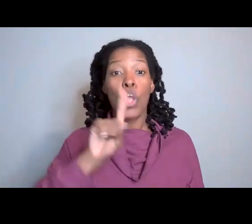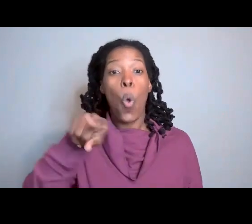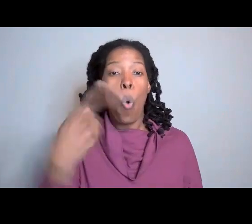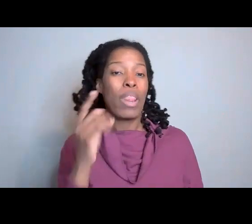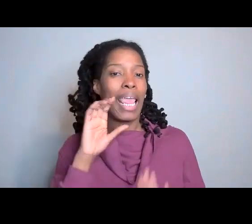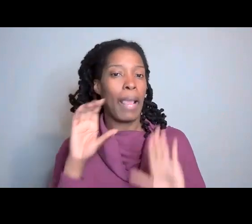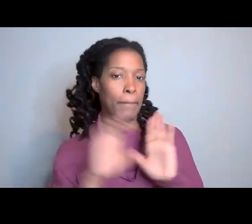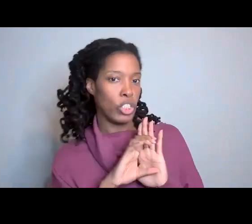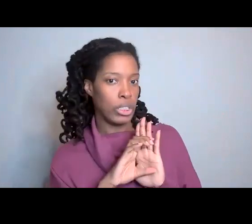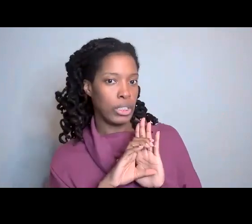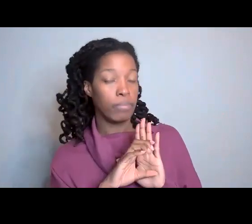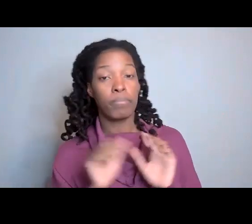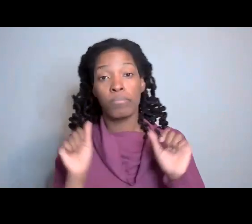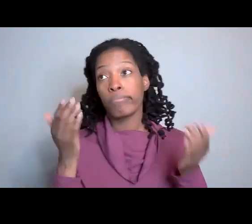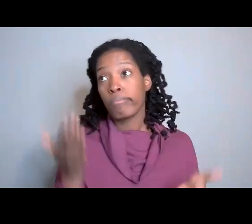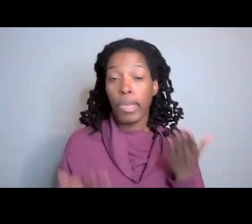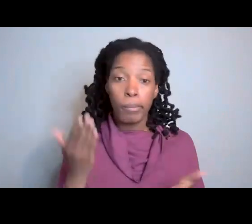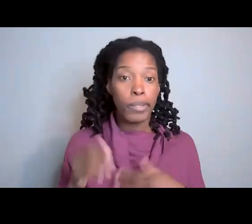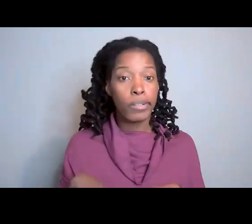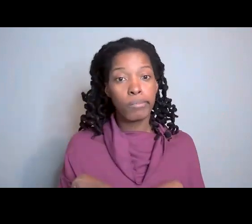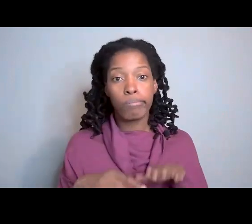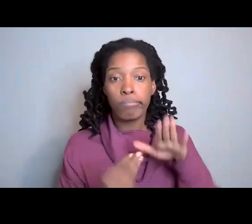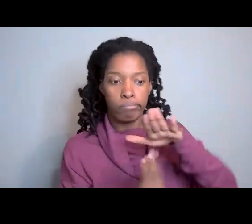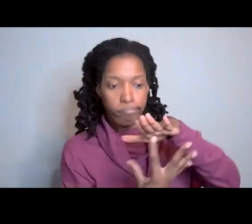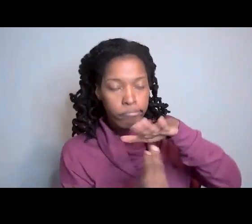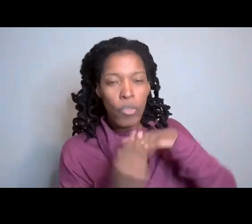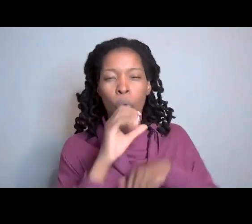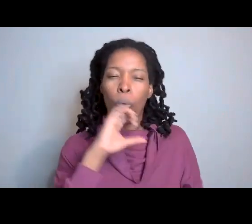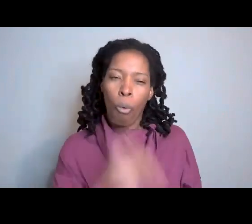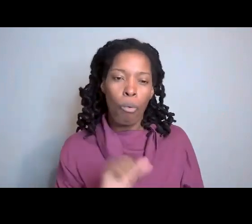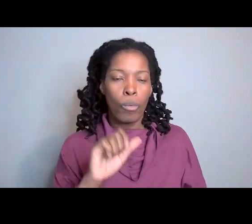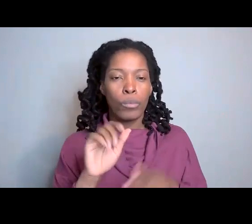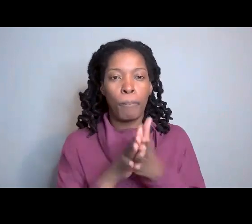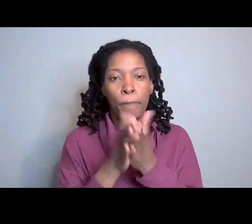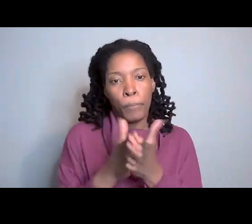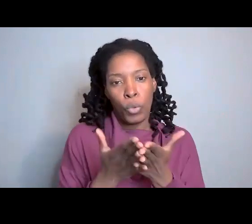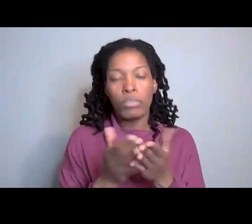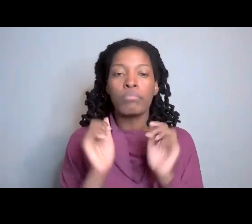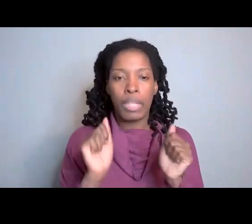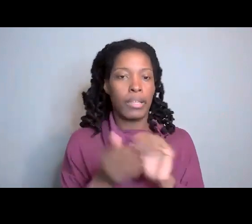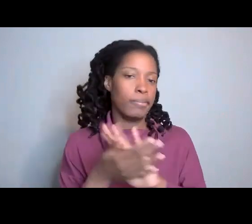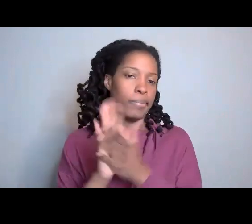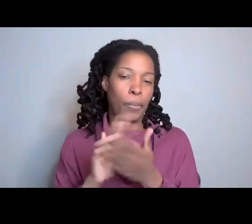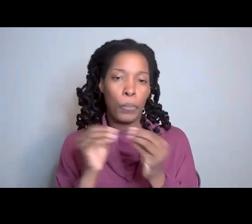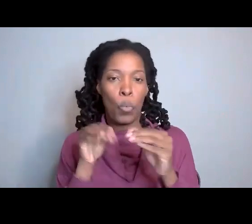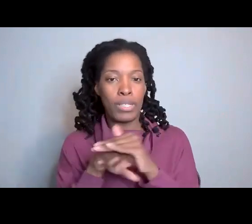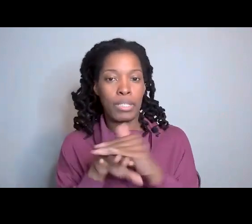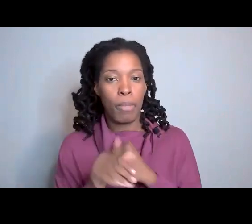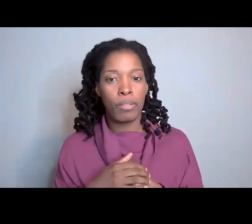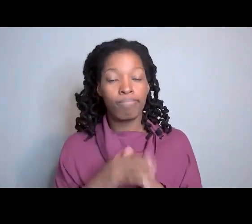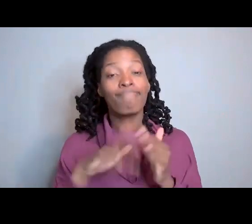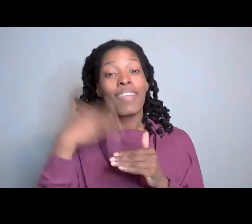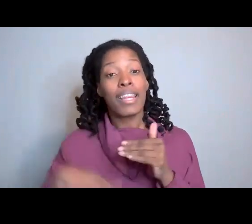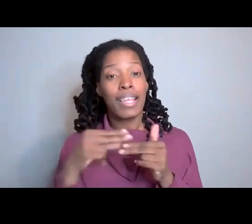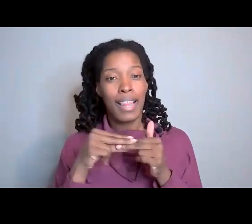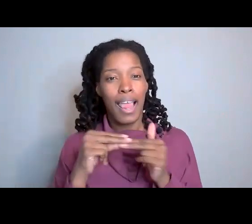can be scans of a very old textbook, can be made accessible. Next slide, please.